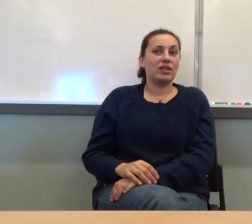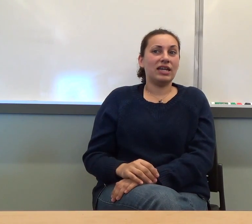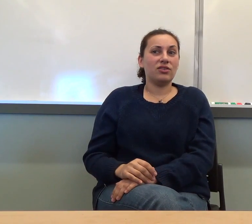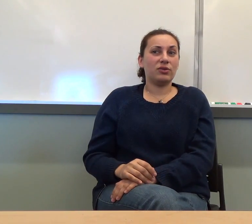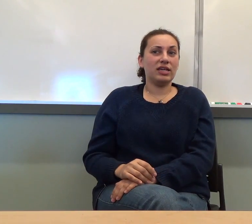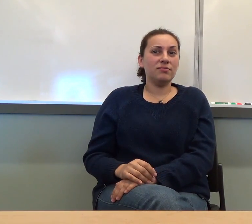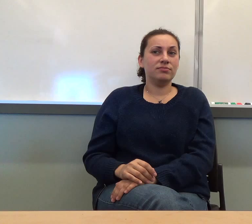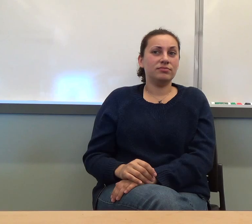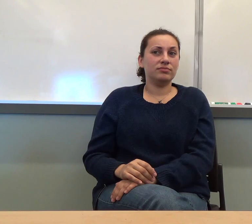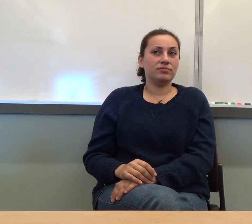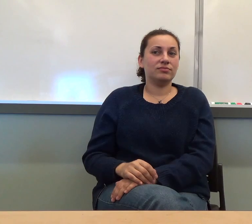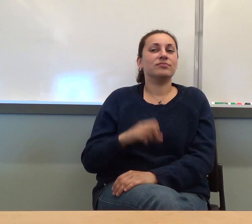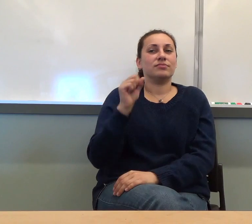9 and 3 3. times 9, okay.